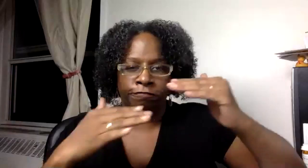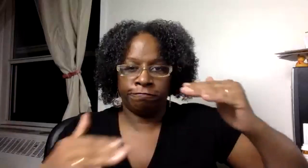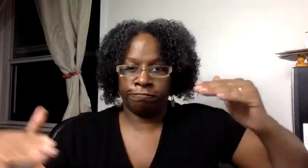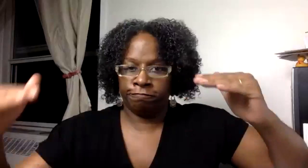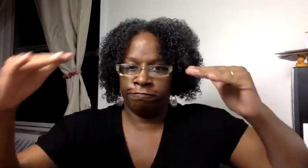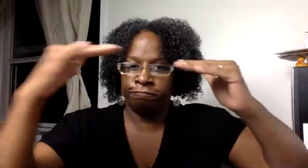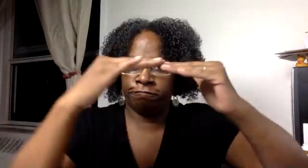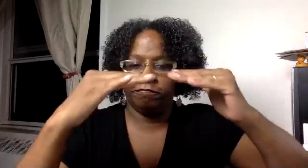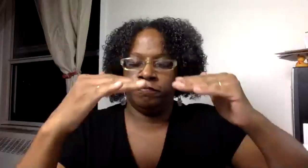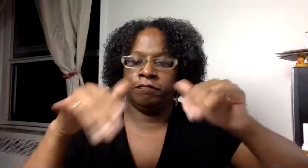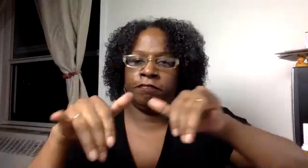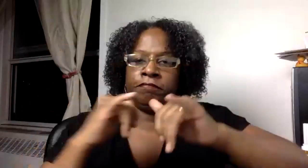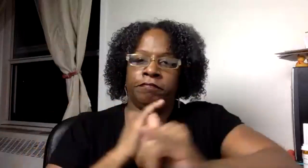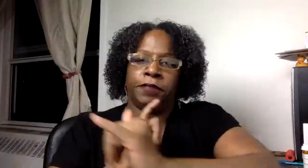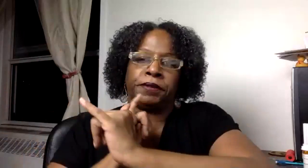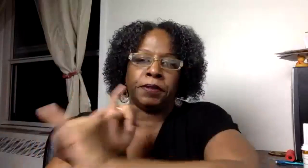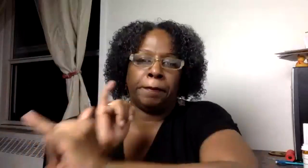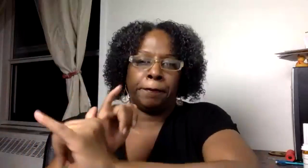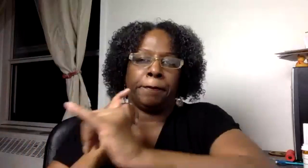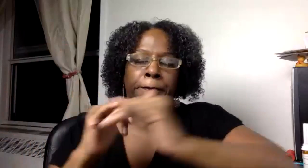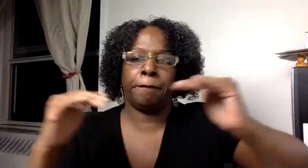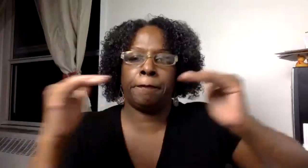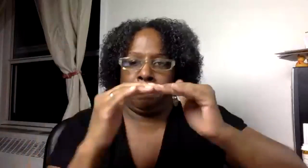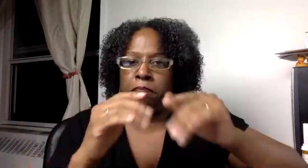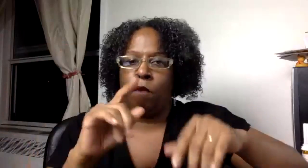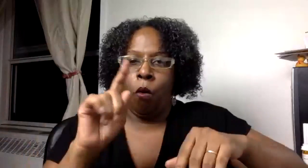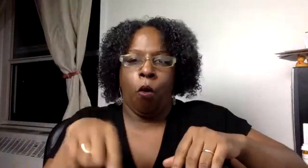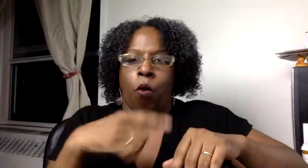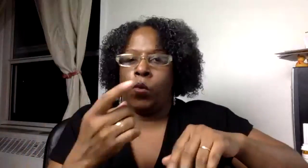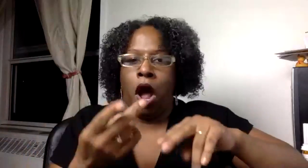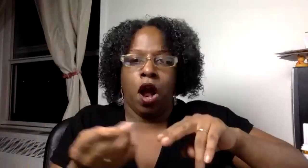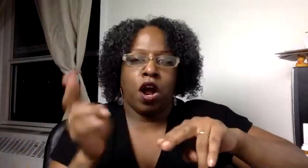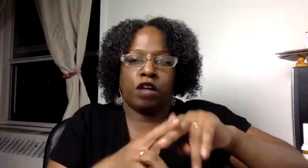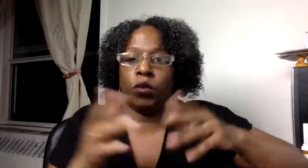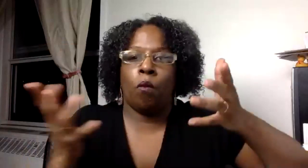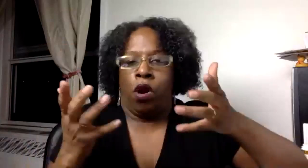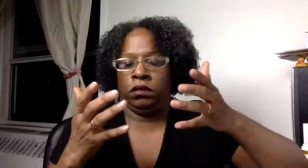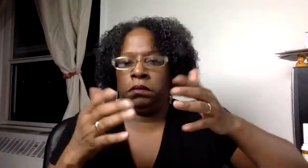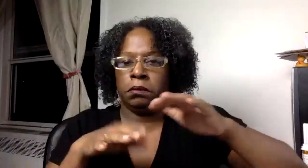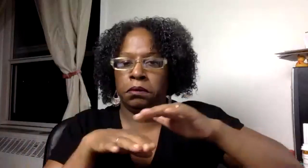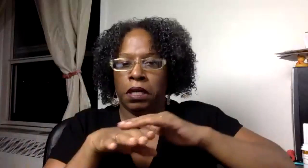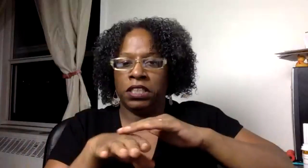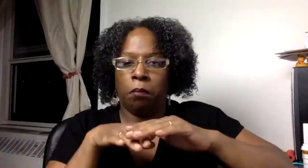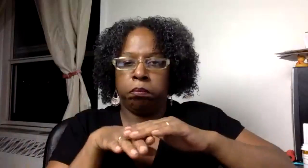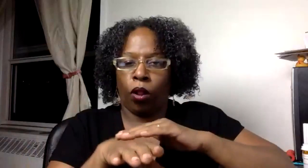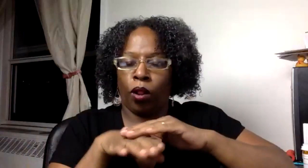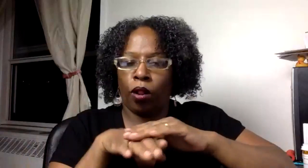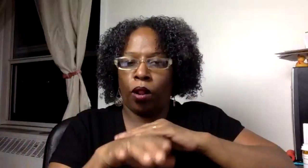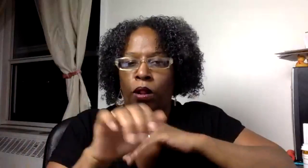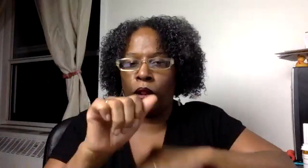in the deafblind community, in order to feel that there's equity and bring us all up to the same level? Do we need